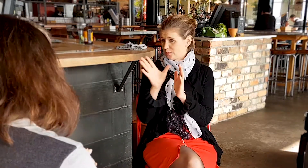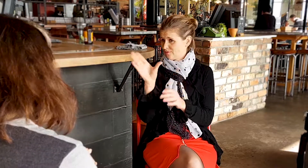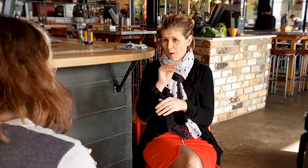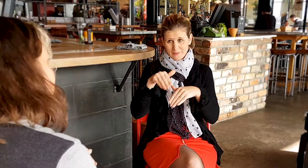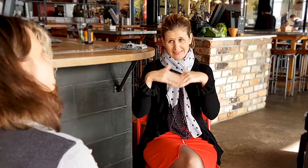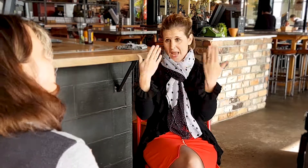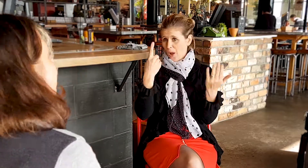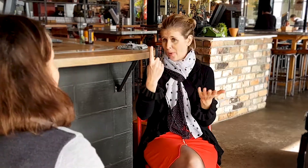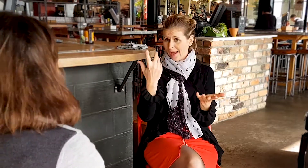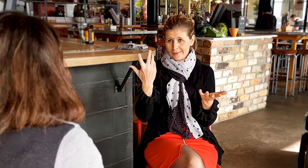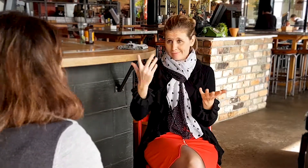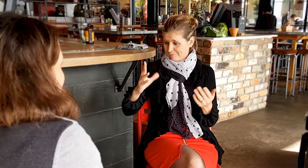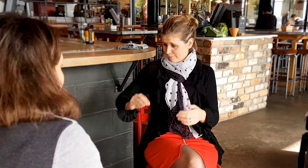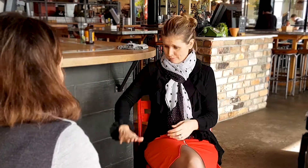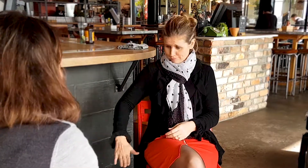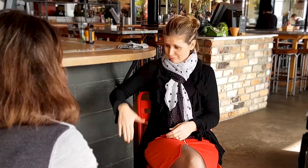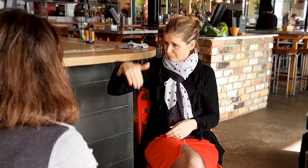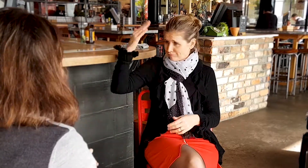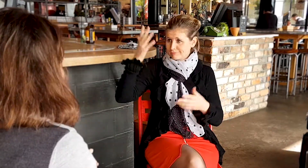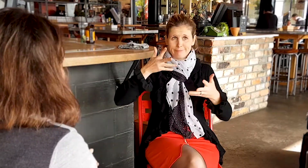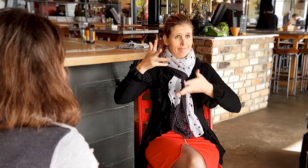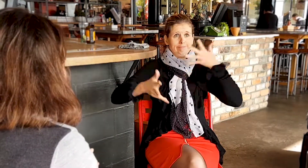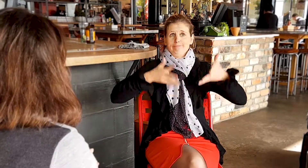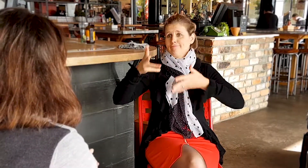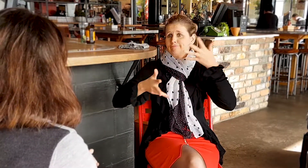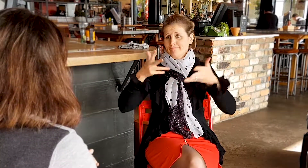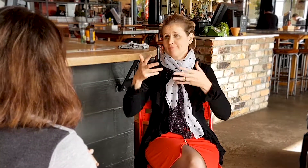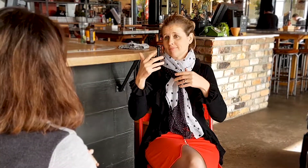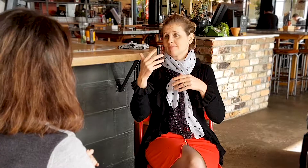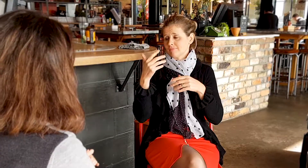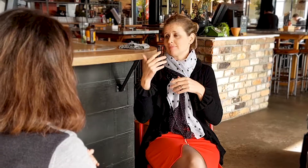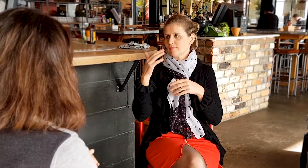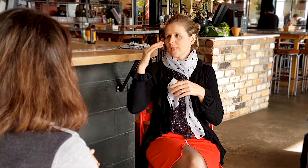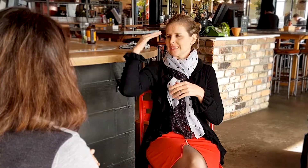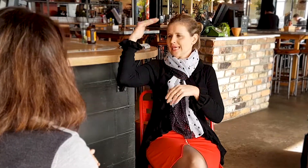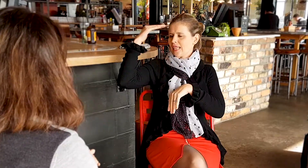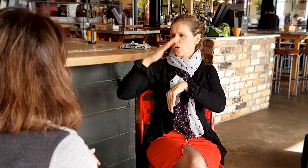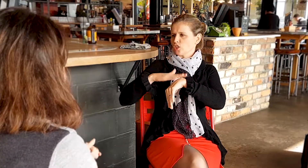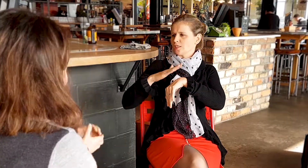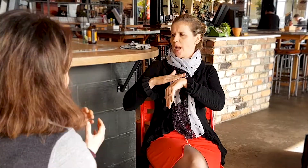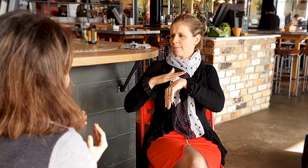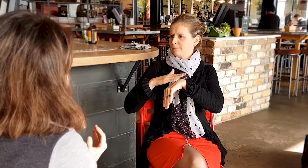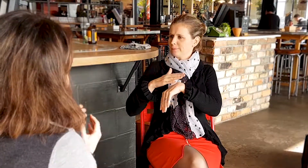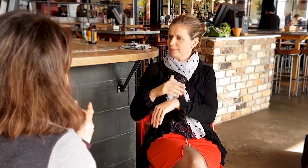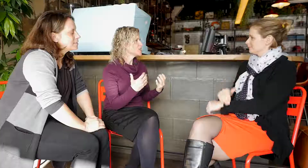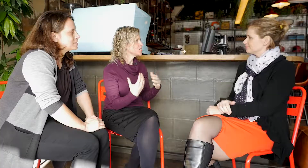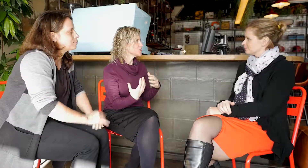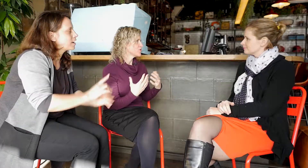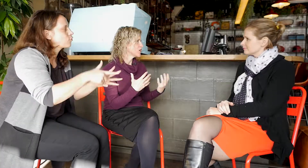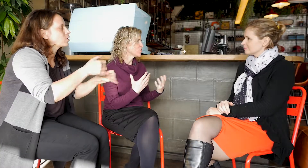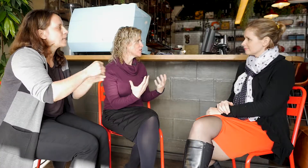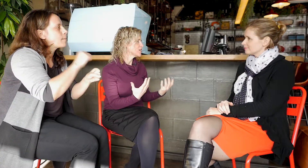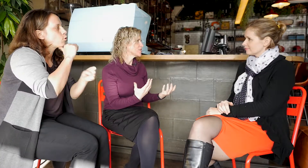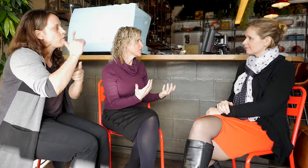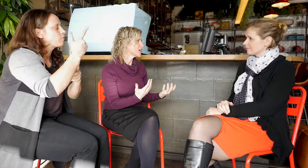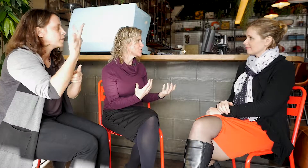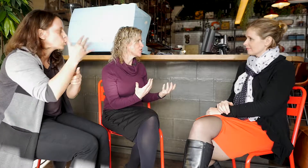Well, I've used sign language from day one. That's my language. But I mean, as far as the teachers, if they couldn't understand